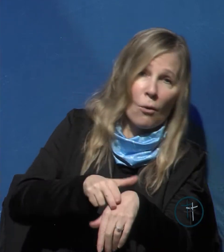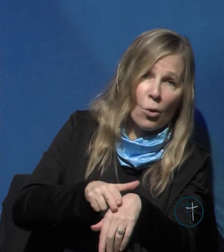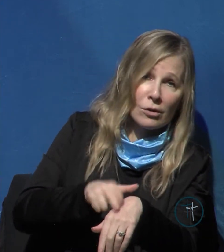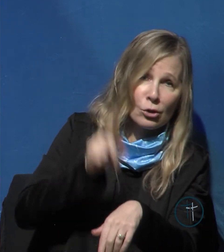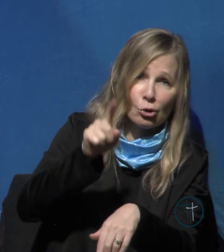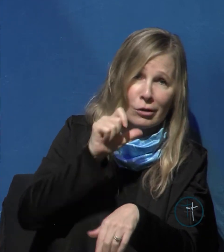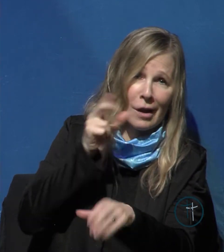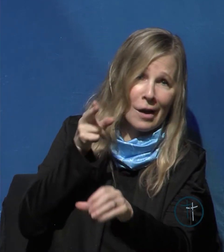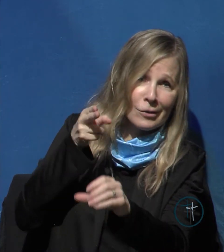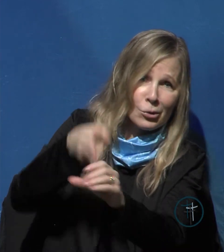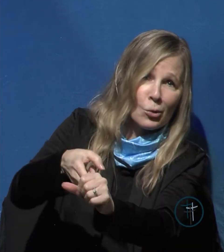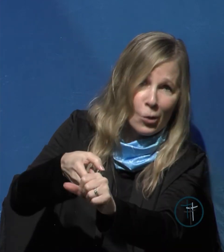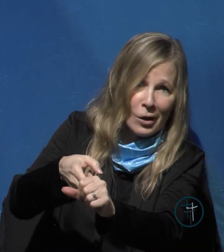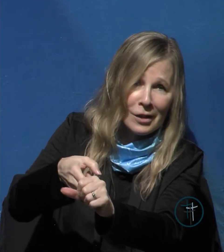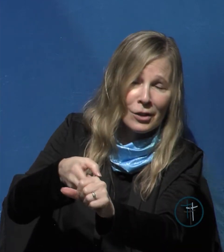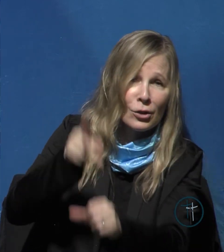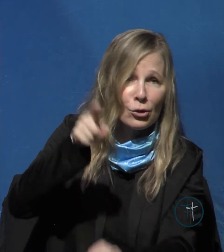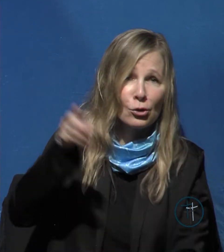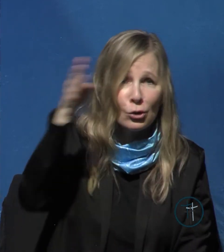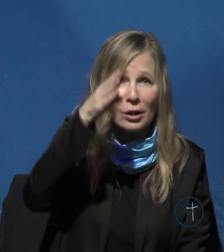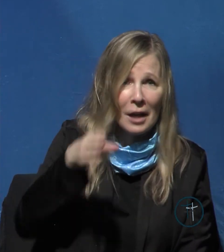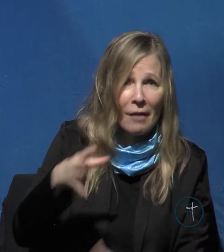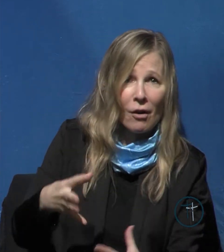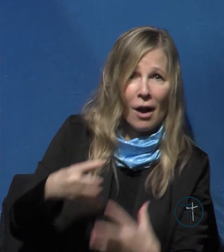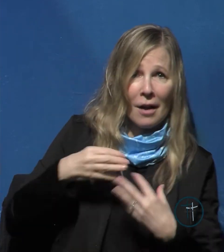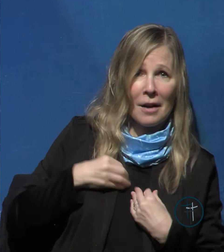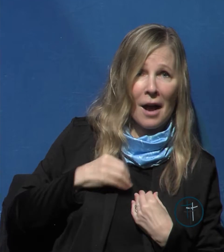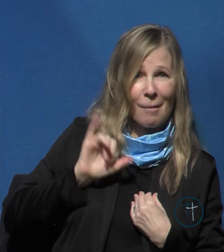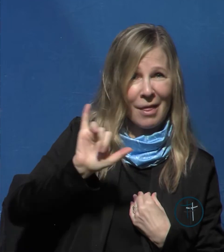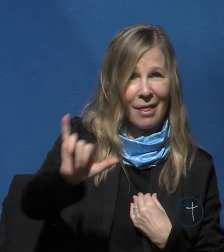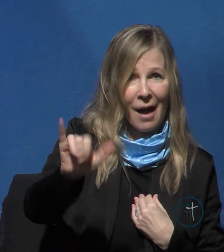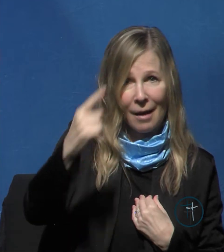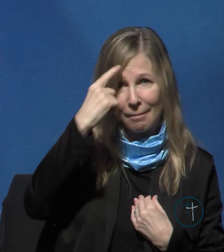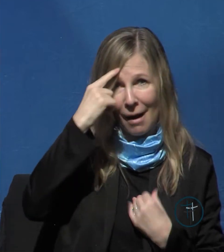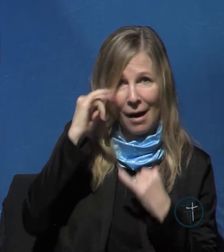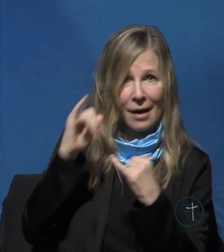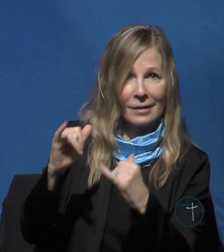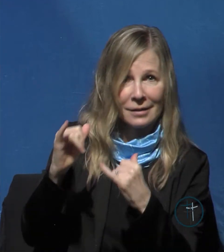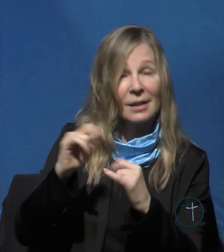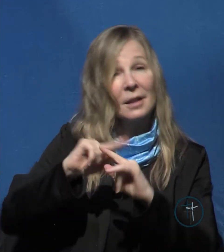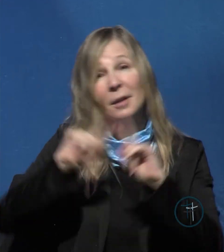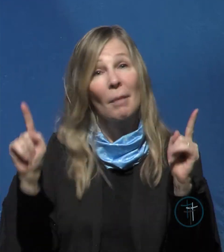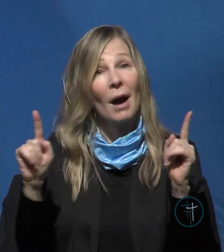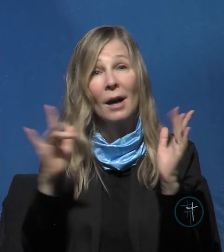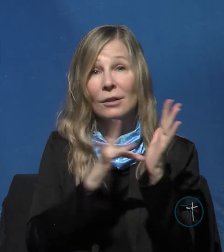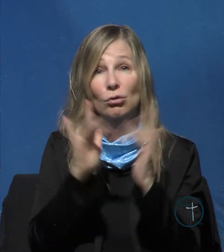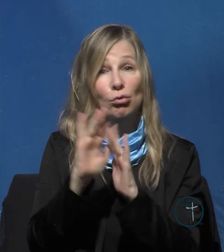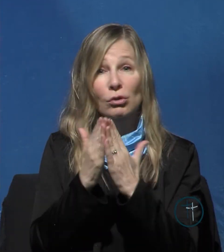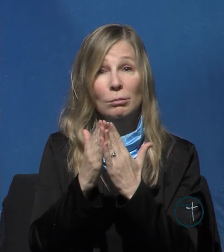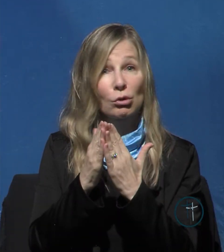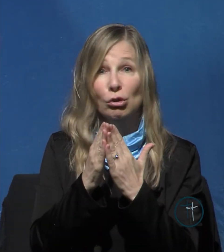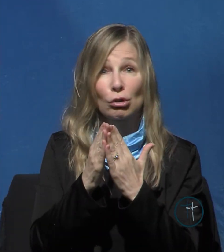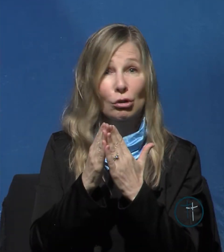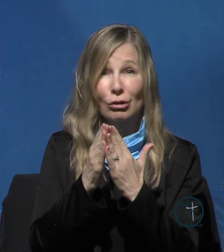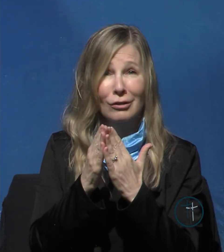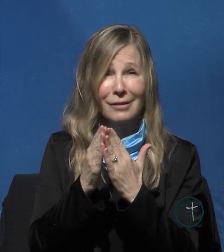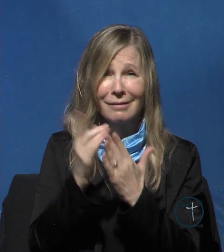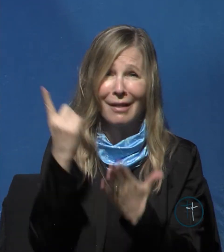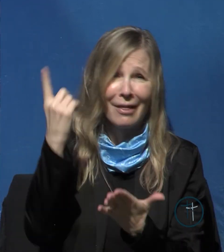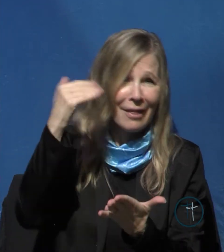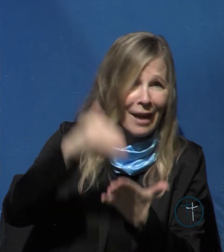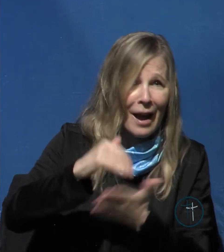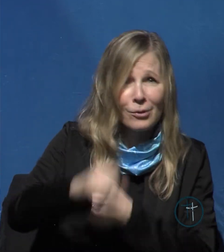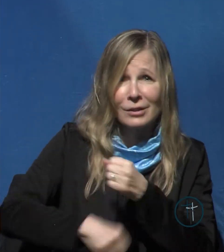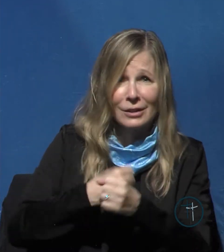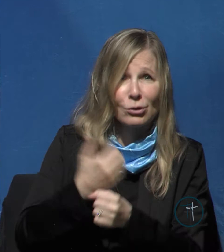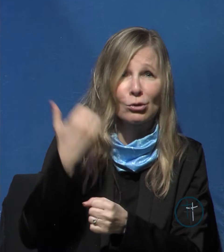that endeavor, and we should never adopt that mindset. But the scriptures, thousands of years ago, told us